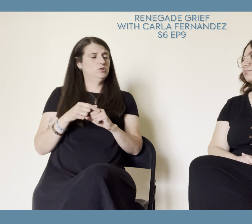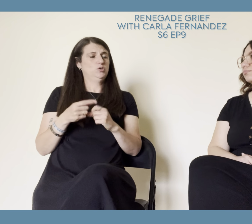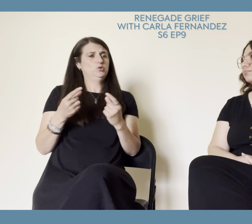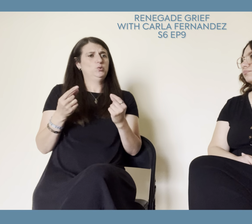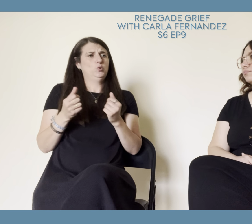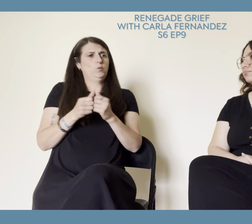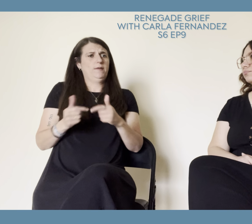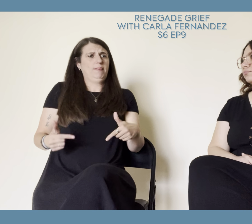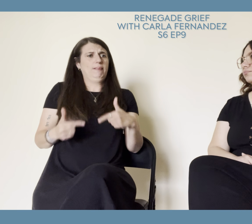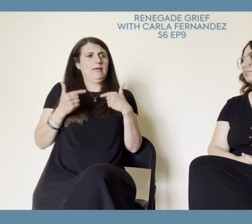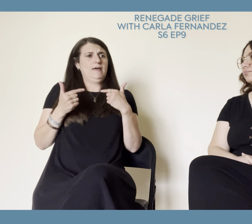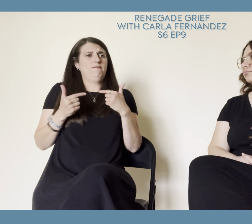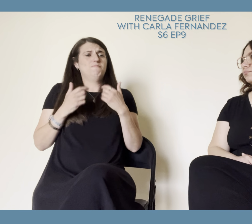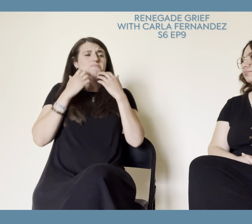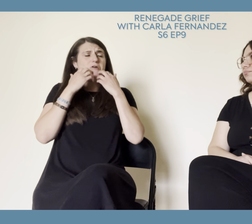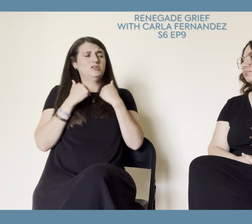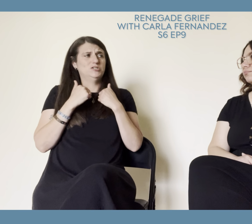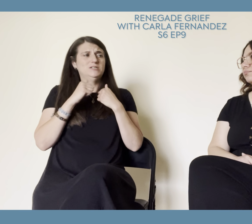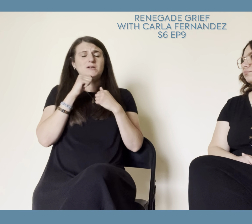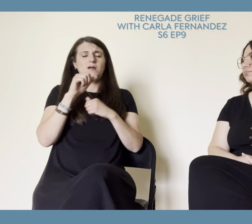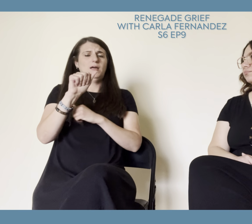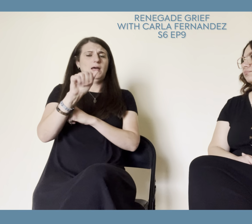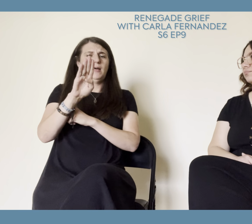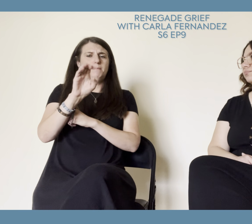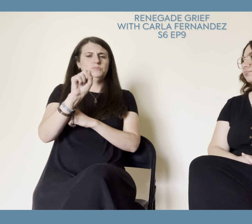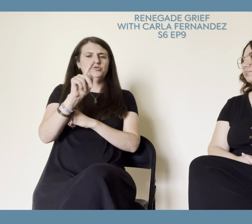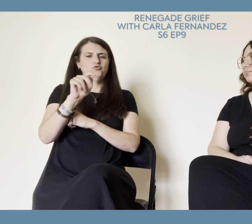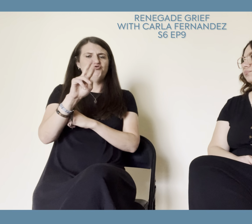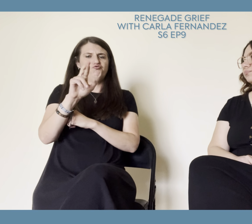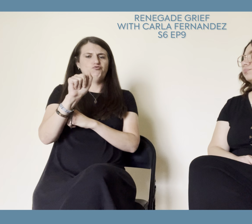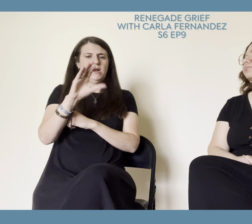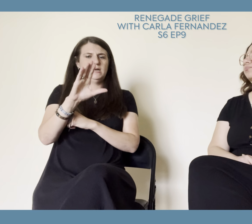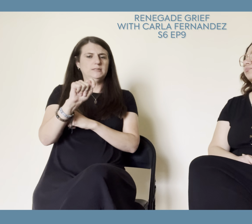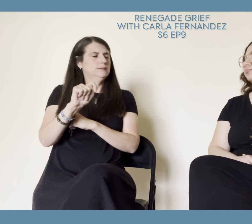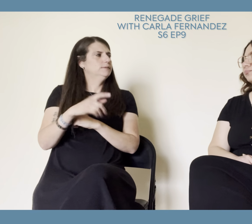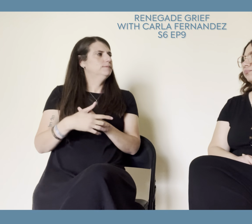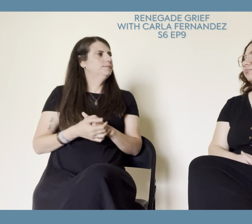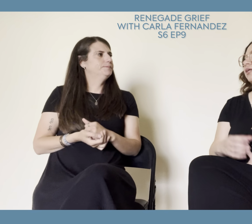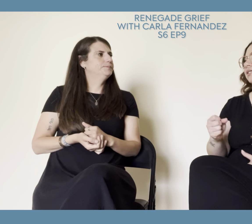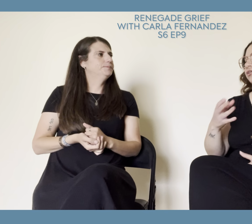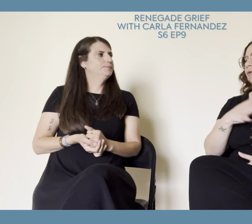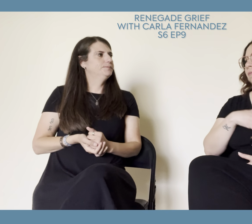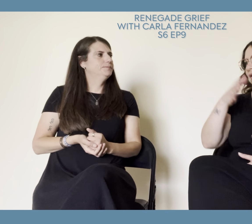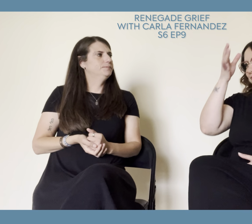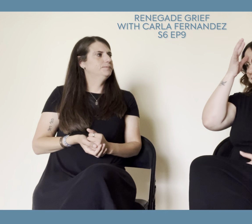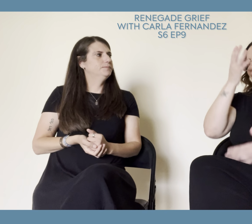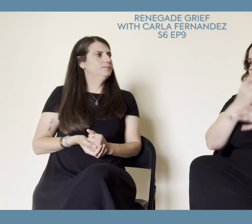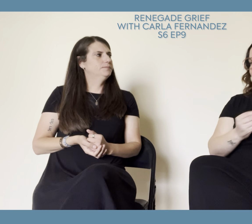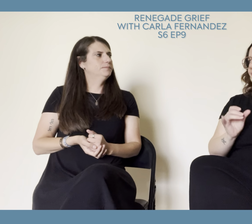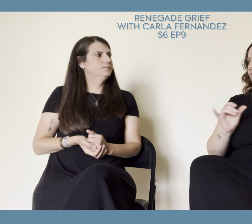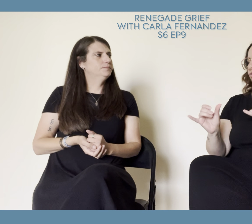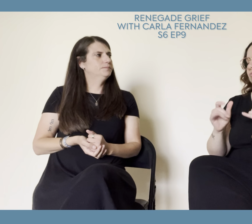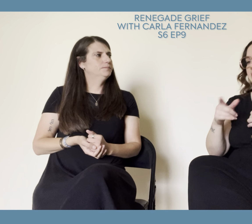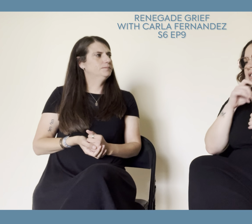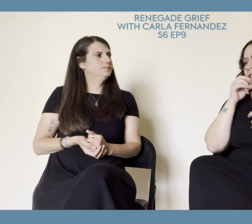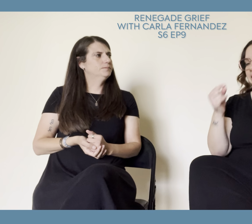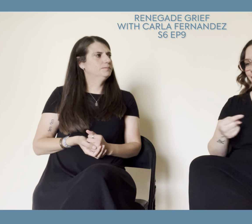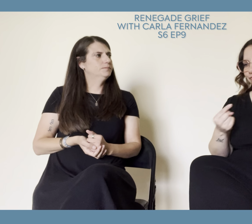life, not in the abstract. Yeah. So I lost my father as well. He didn't suffer, he died